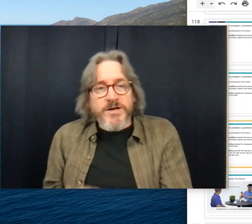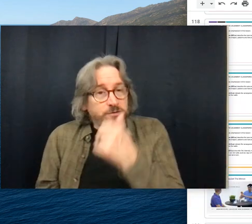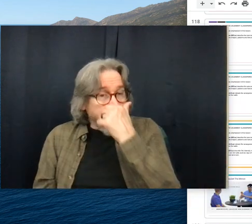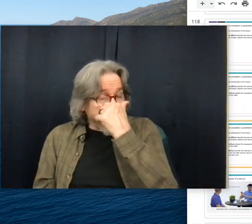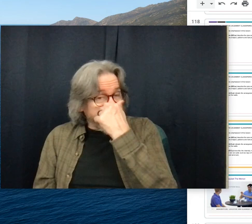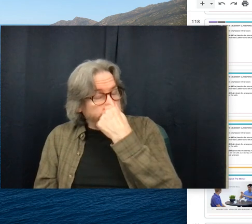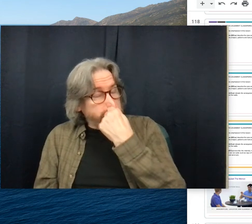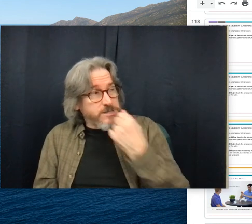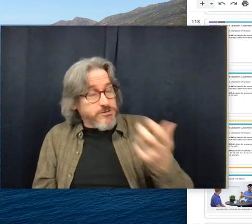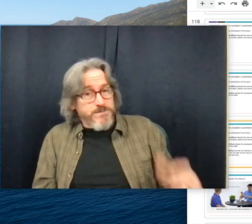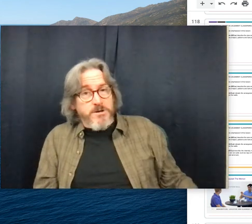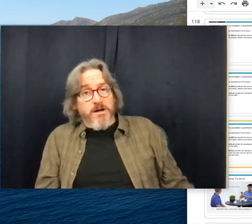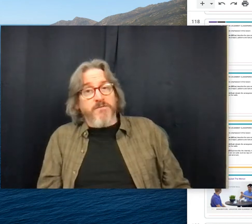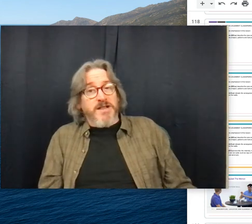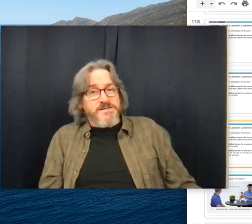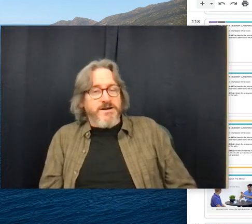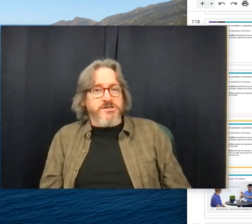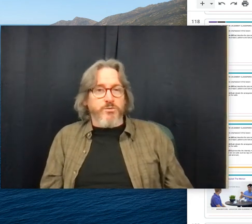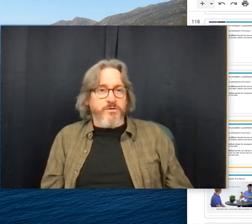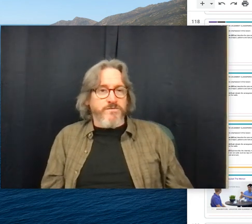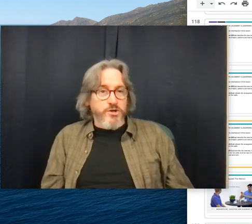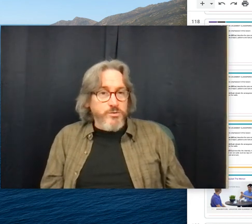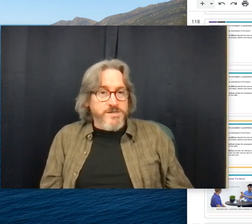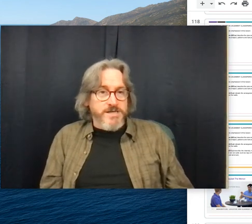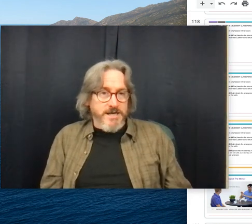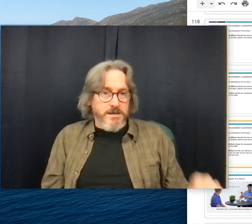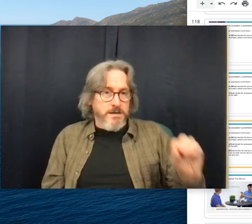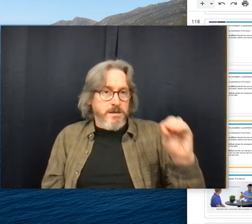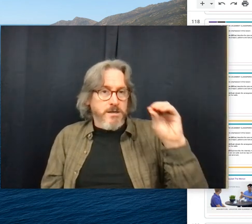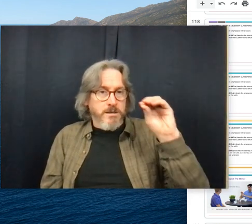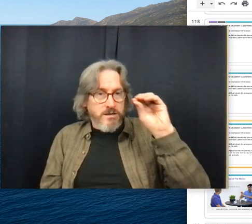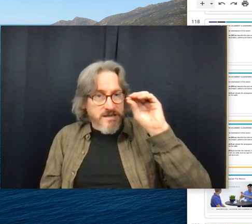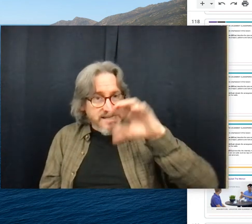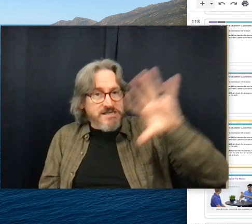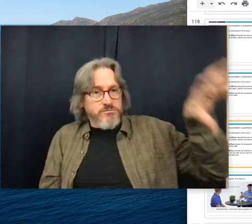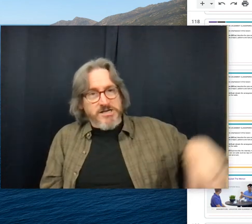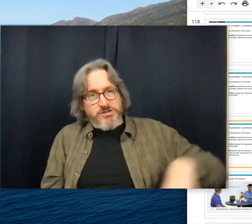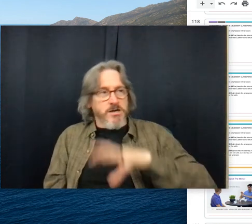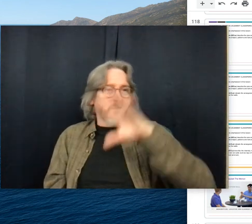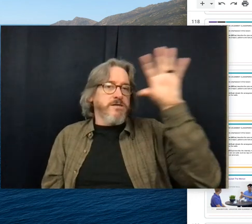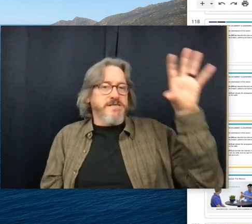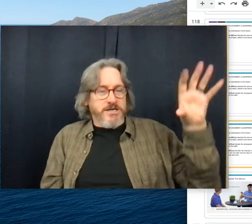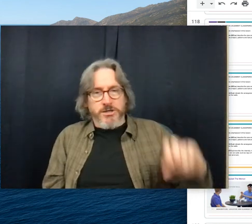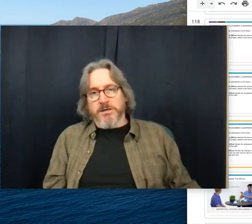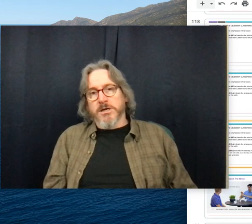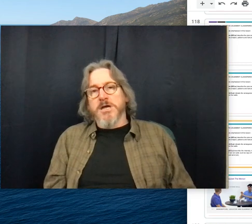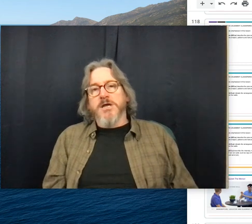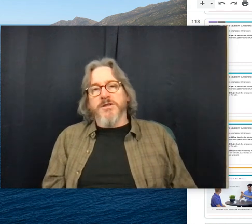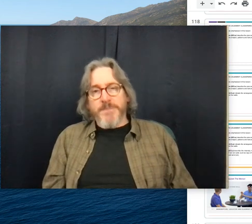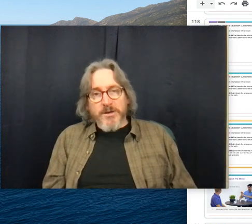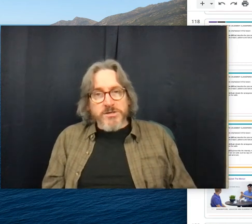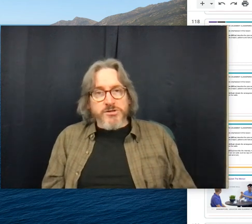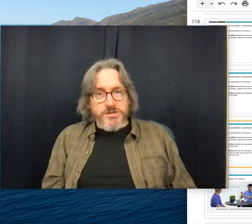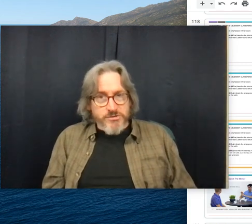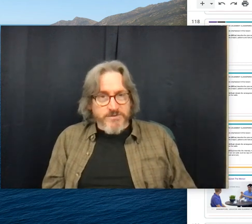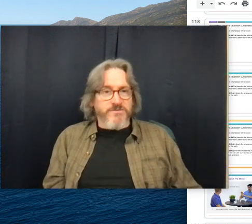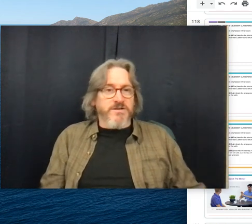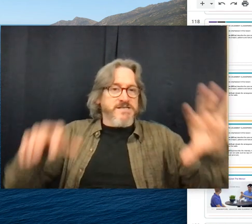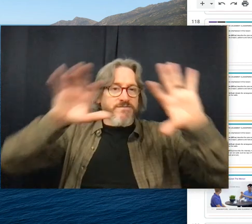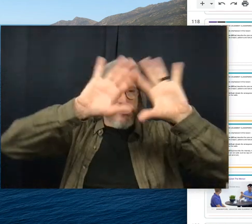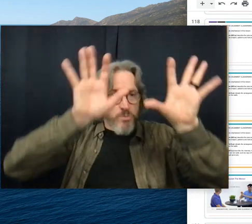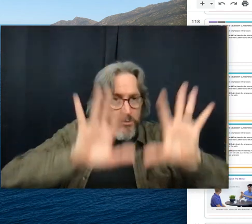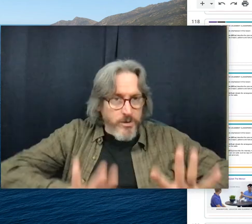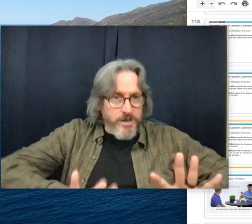There are three different types of classifiers that we've used in this restaurant section. The big ones are